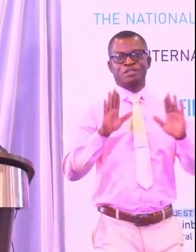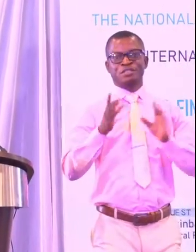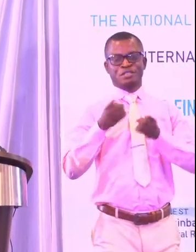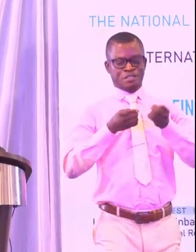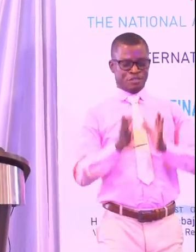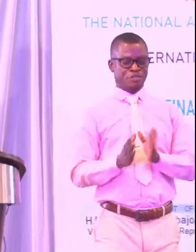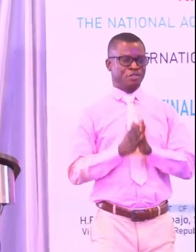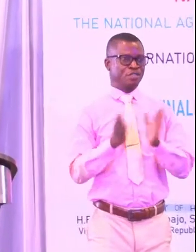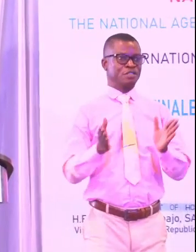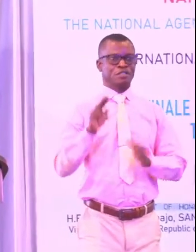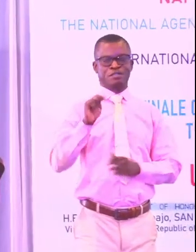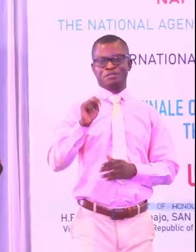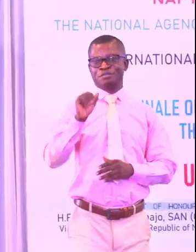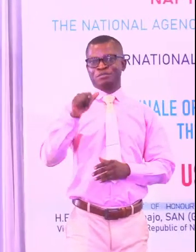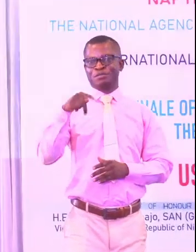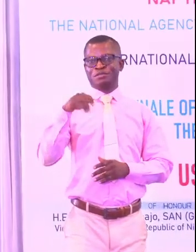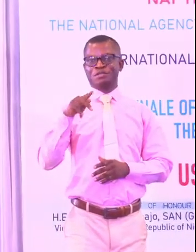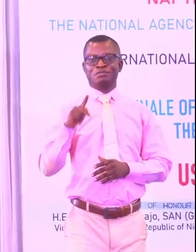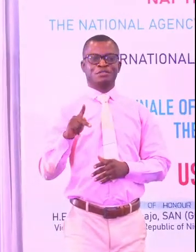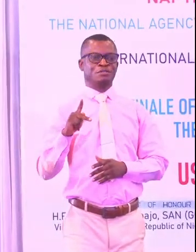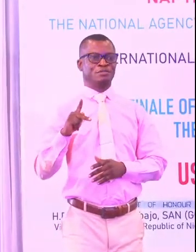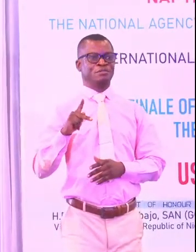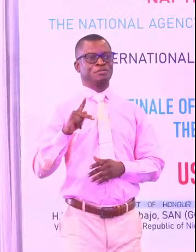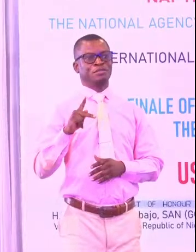distinguished ladies and gentlemen,